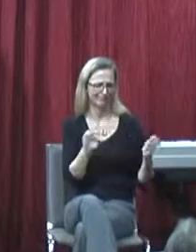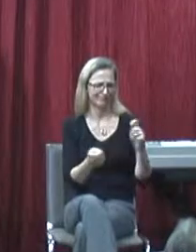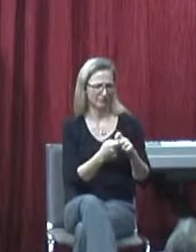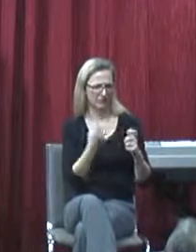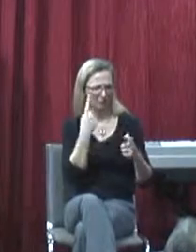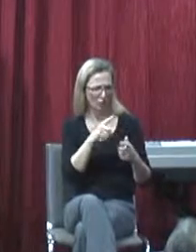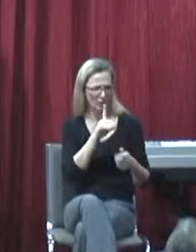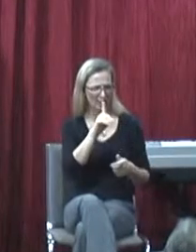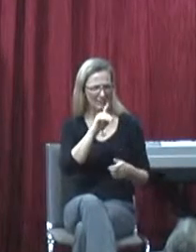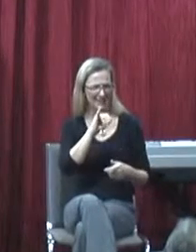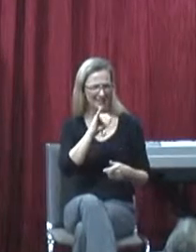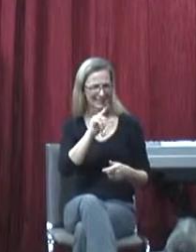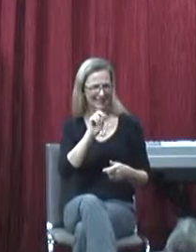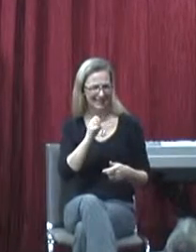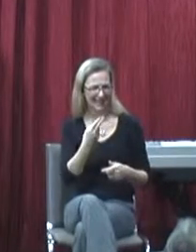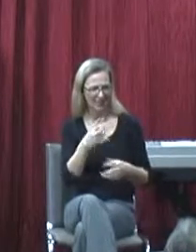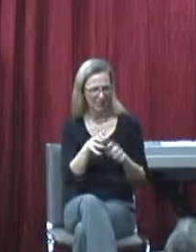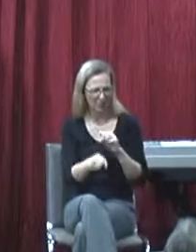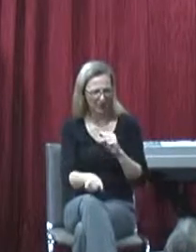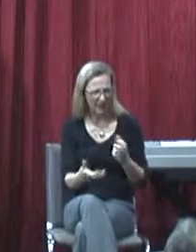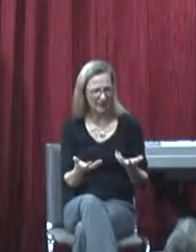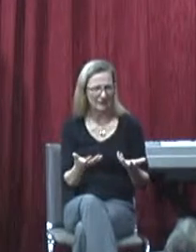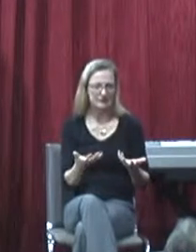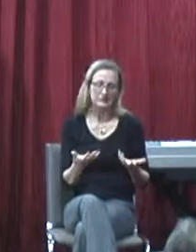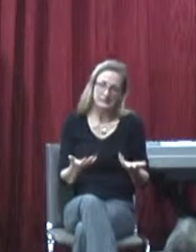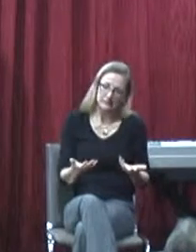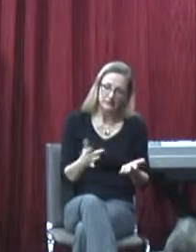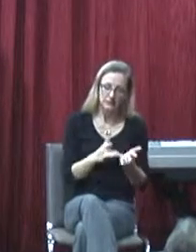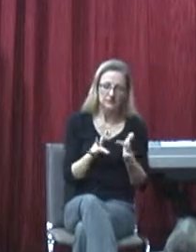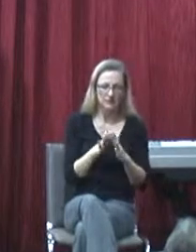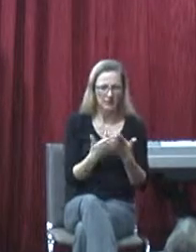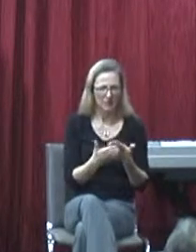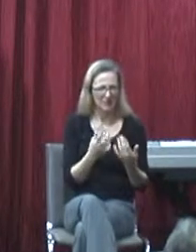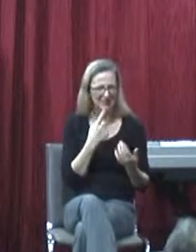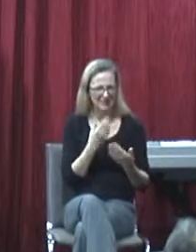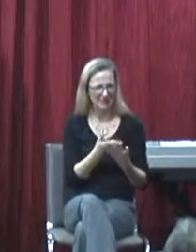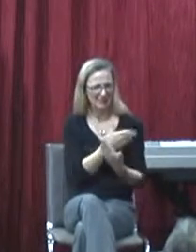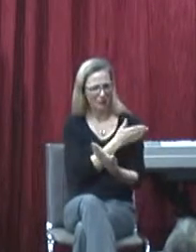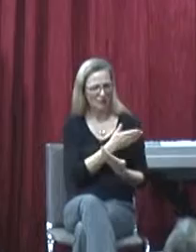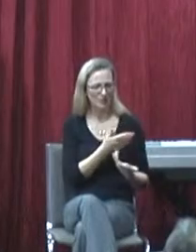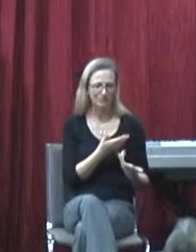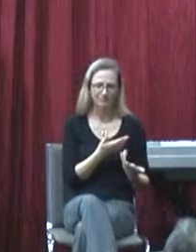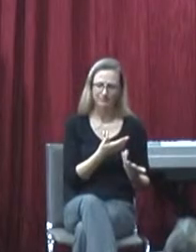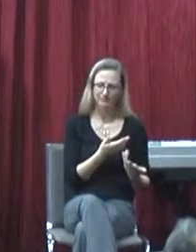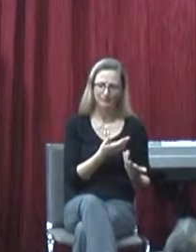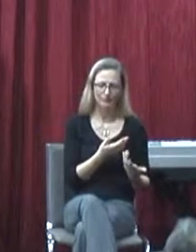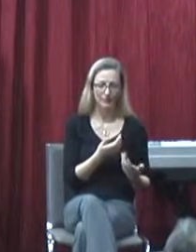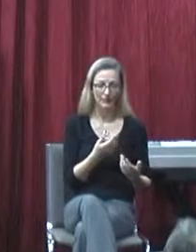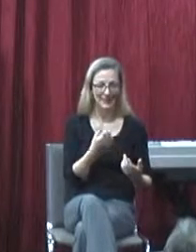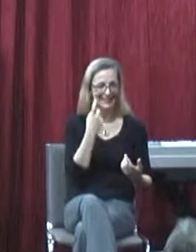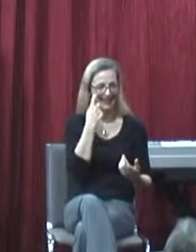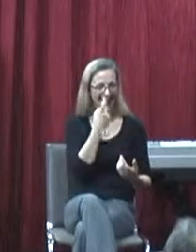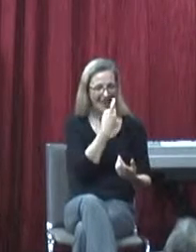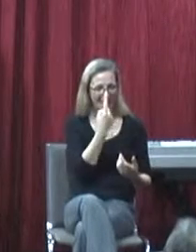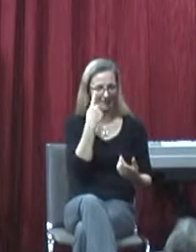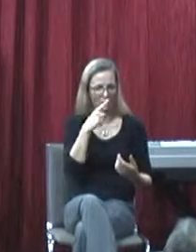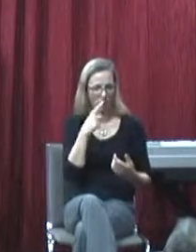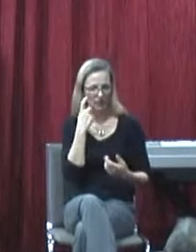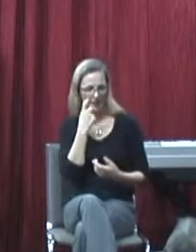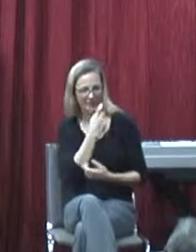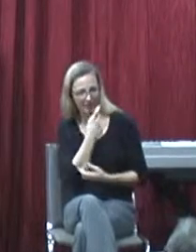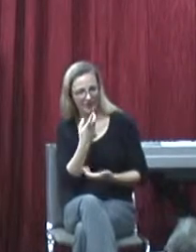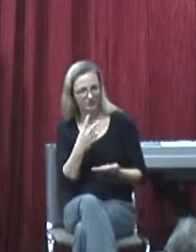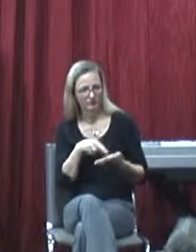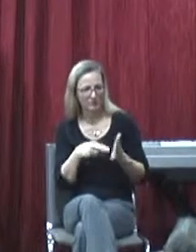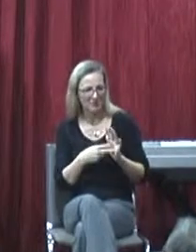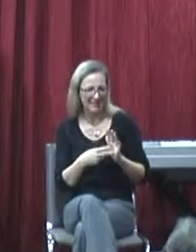rape? Well, you know, the Bible says, even before, or in the law of Moses, it says an eye for an eye, meaning the